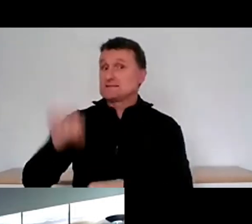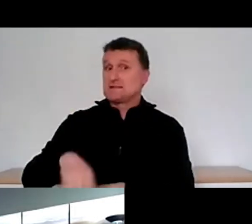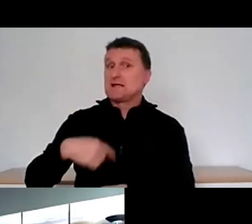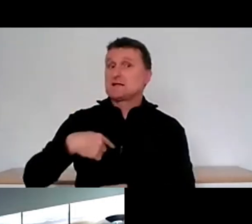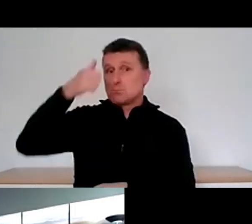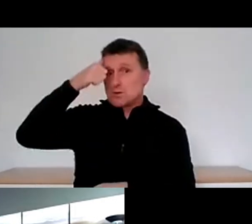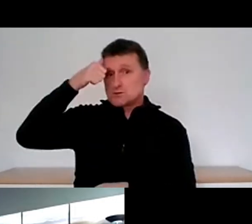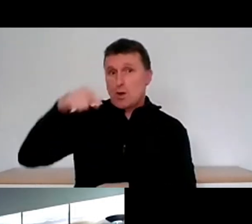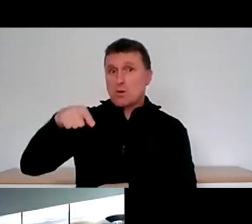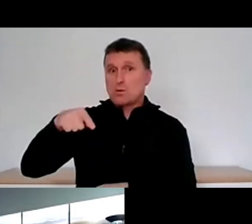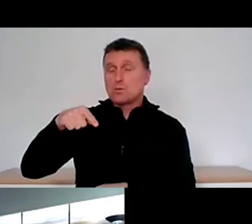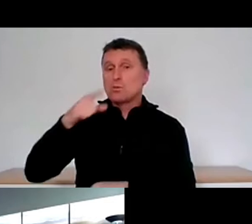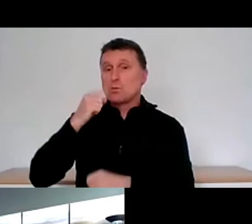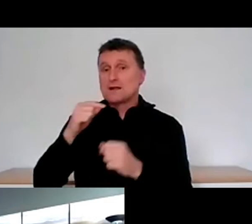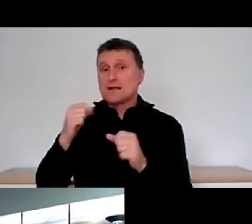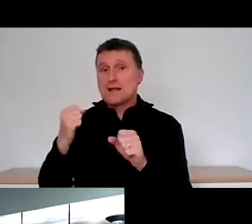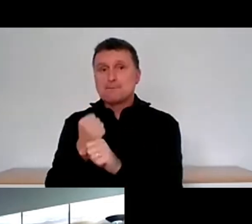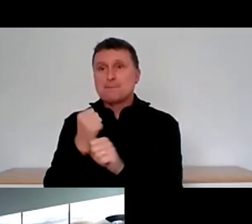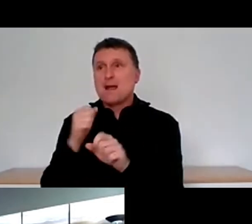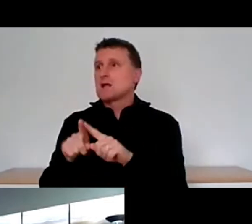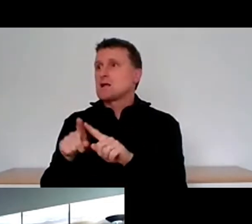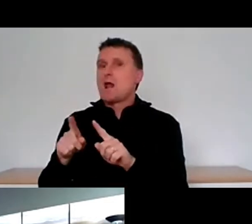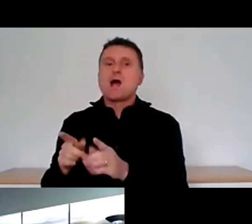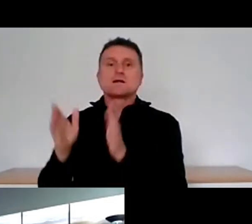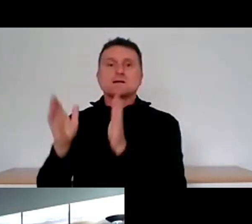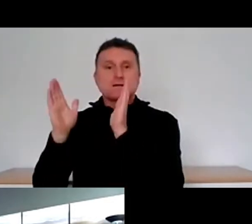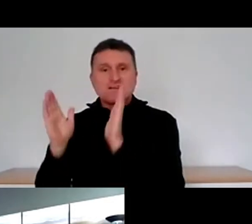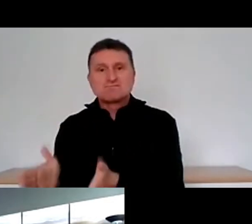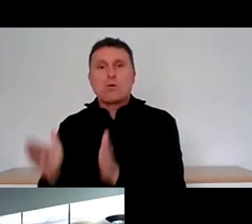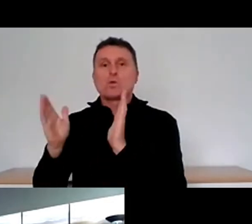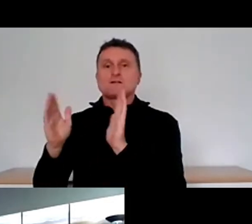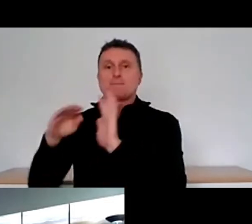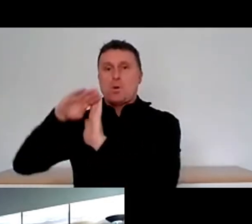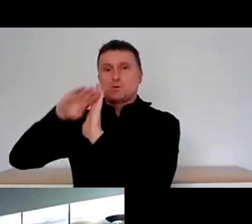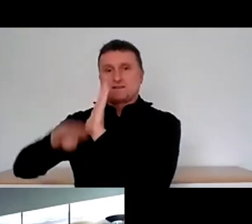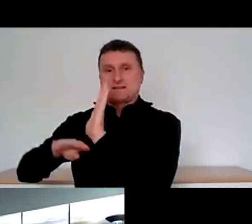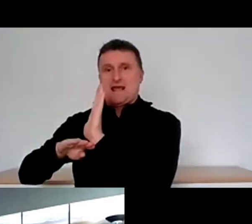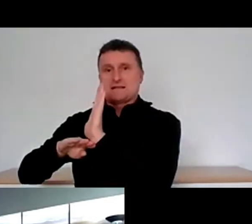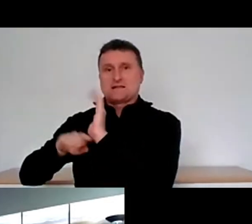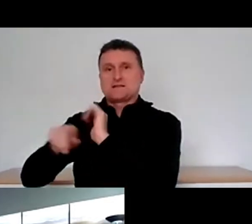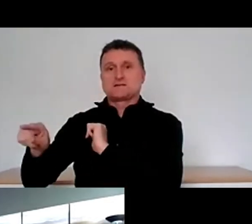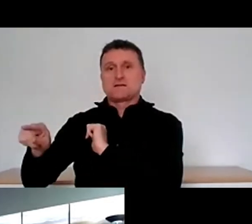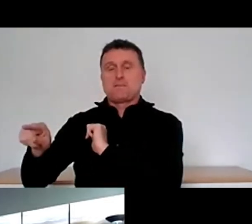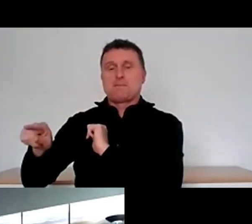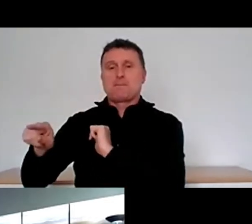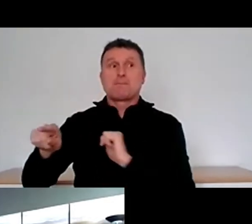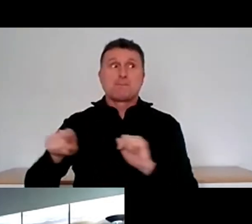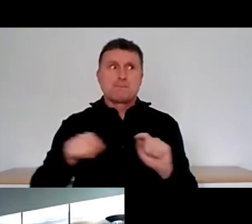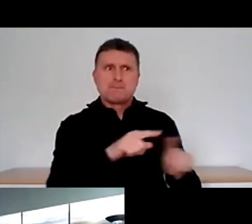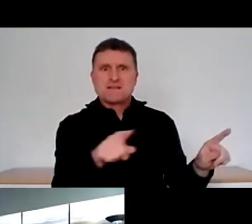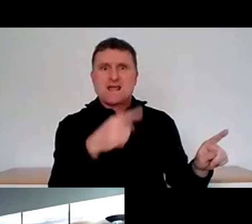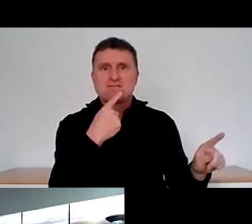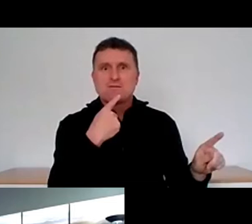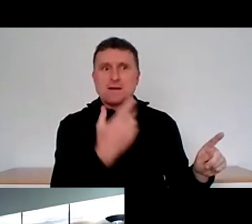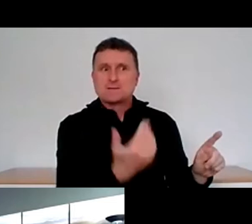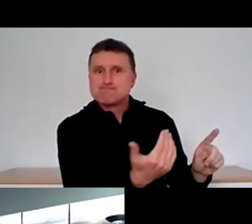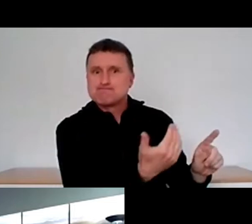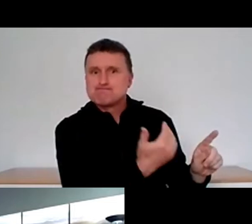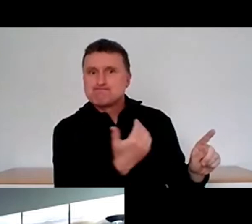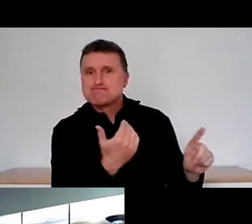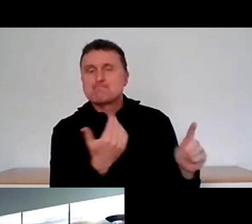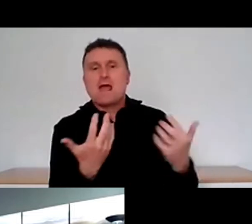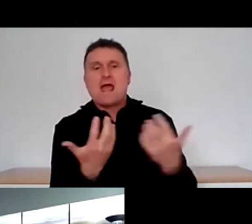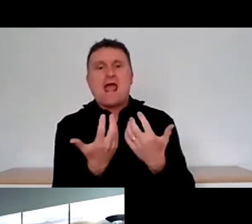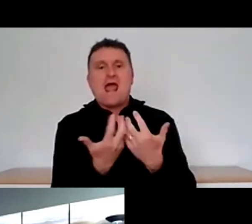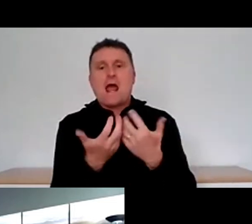make into enforceable standards. Things that we need to develop the way of the future to remove these barriers,